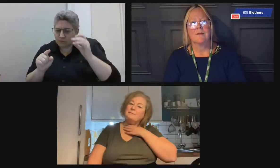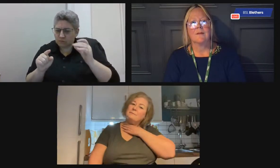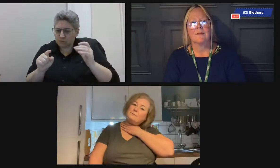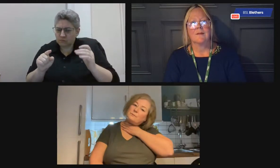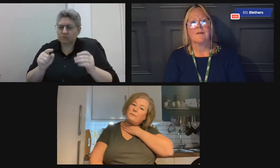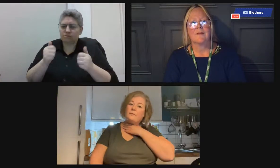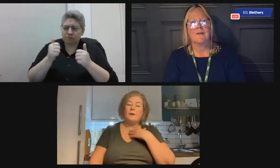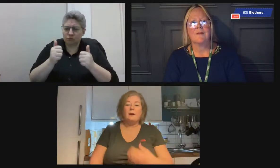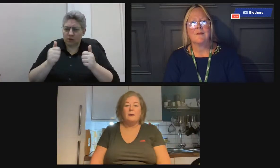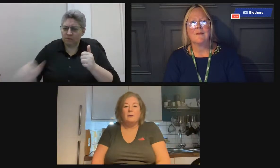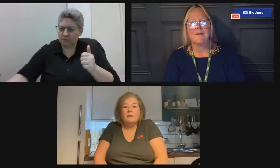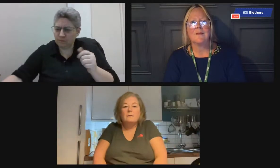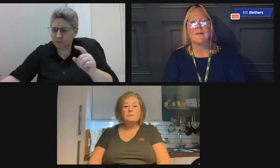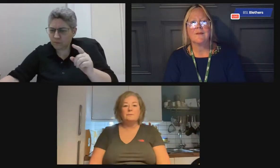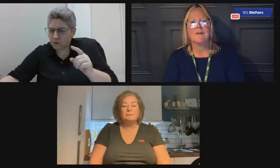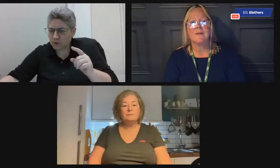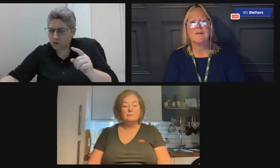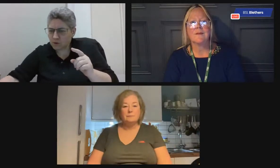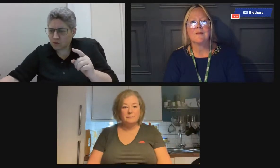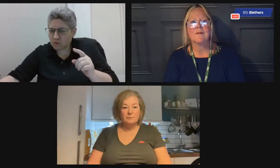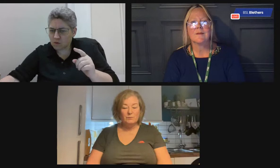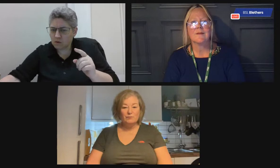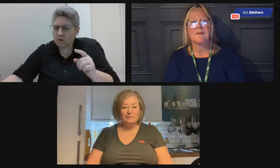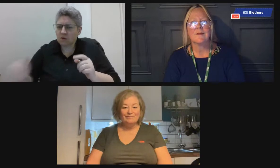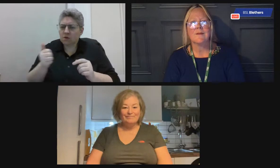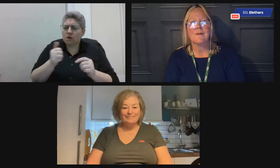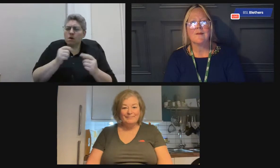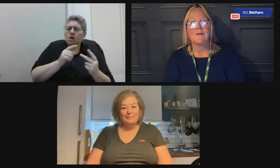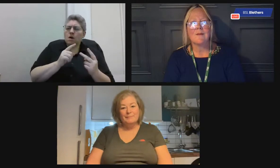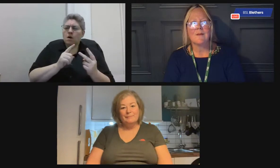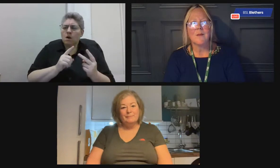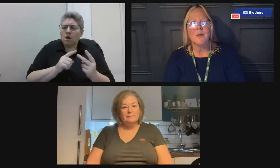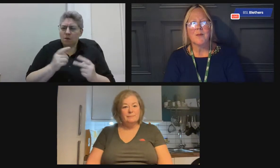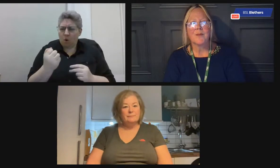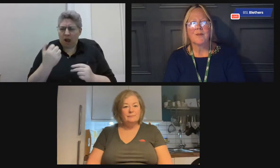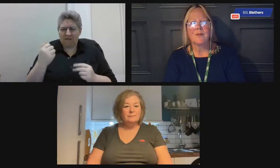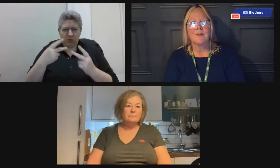So let me just look at my sheet again with the questions.